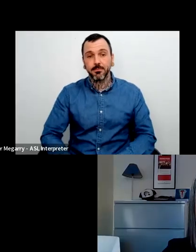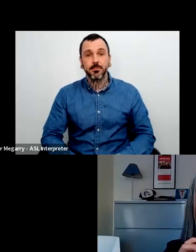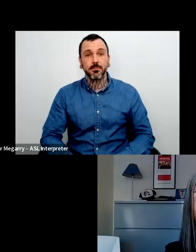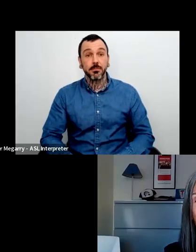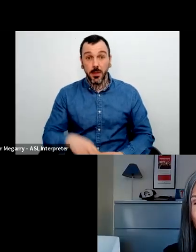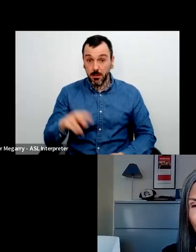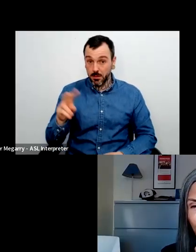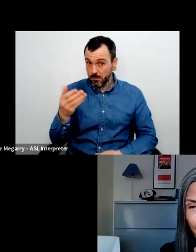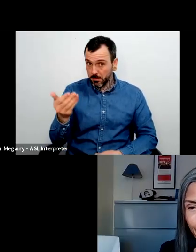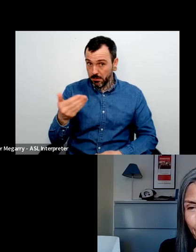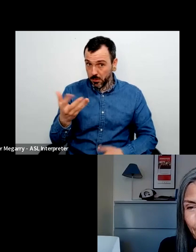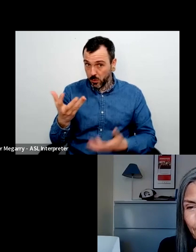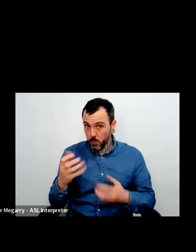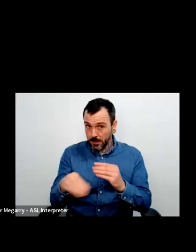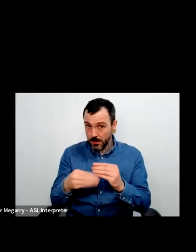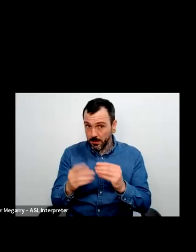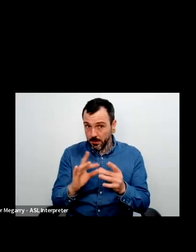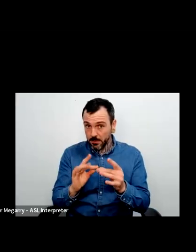Ravi, do you have anything you want to add?